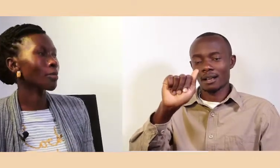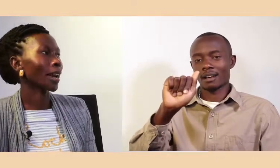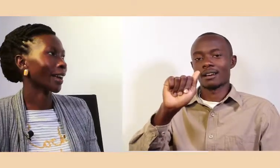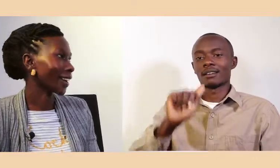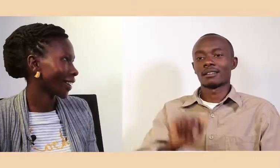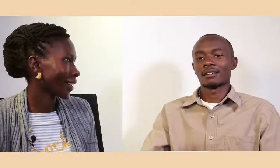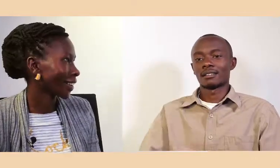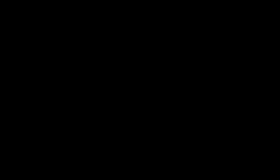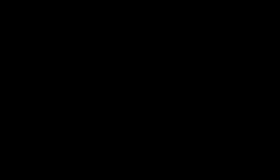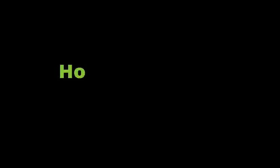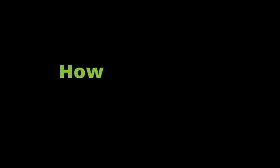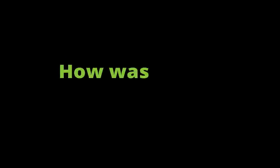Olubala.